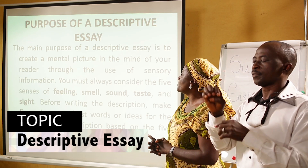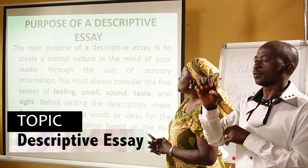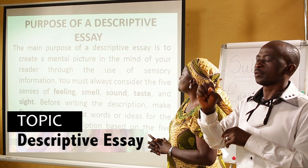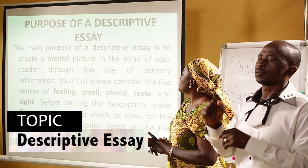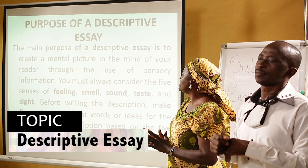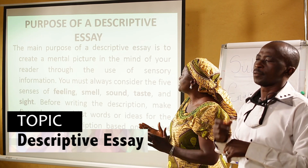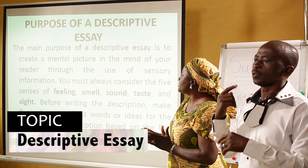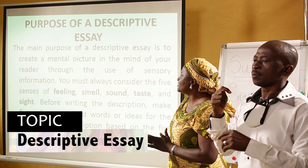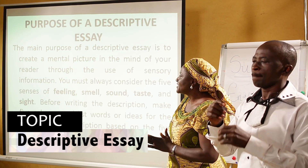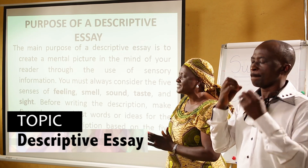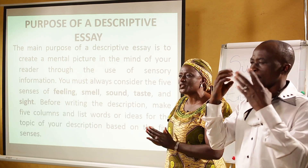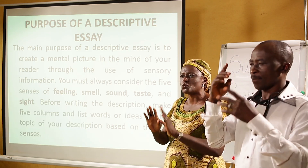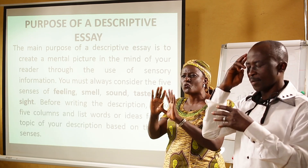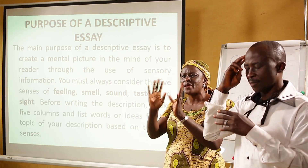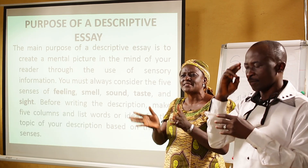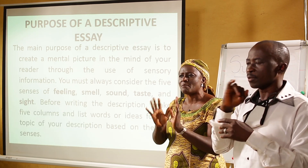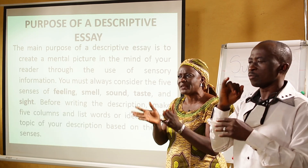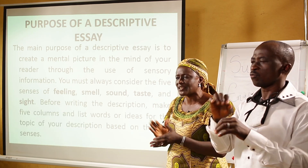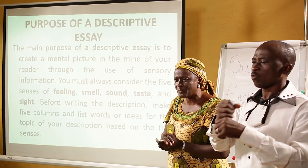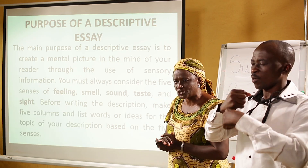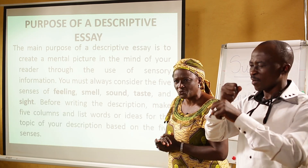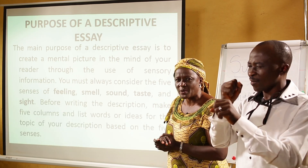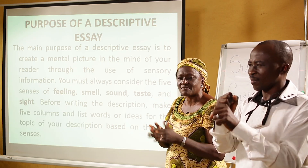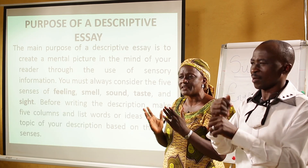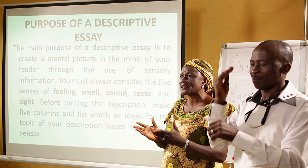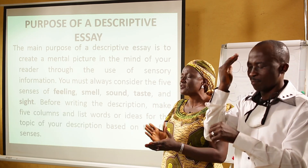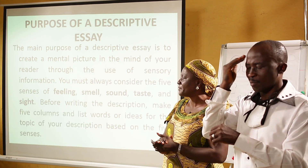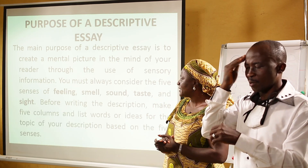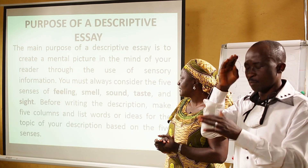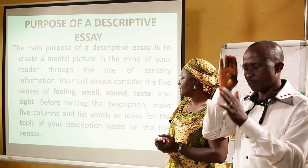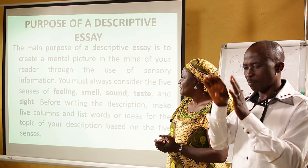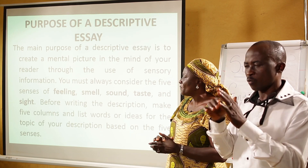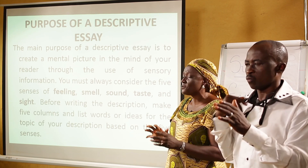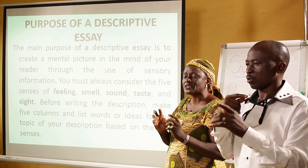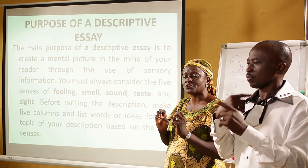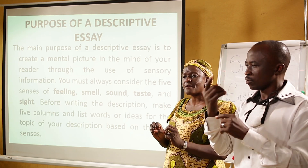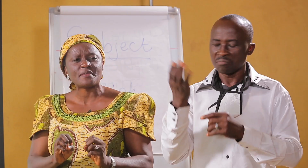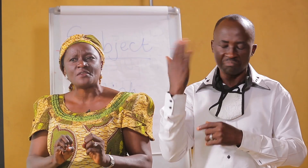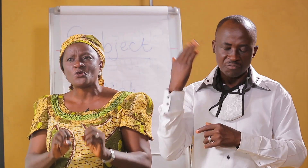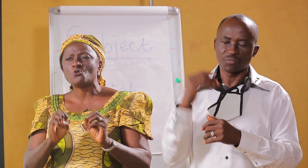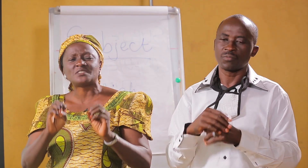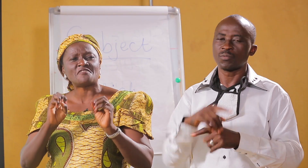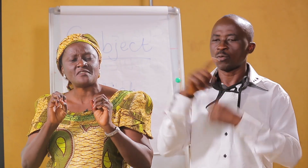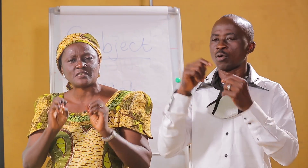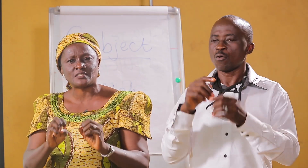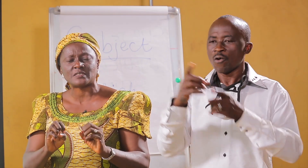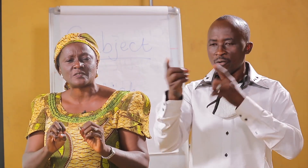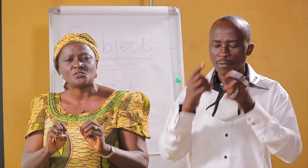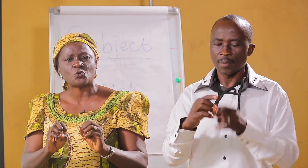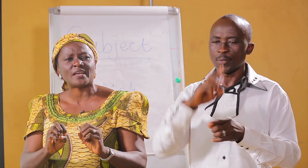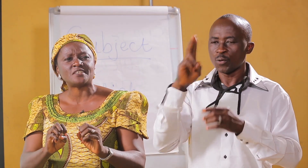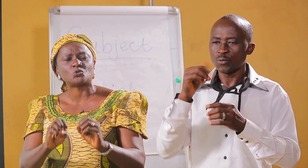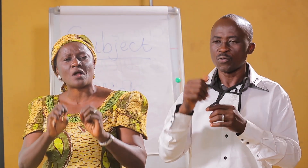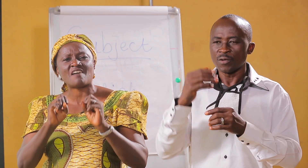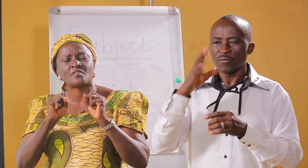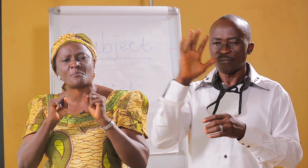main purpose of a descriptive essay is to create a mental picture. We have said that from the beginning. When you are describing, use the 5 senses